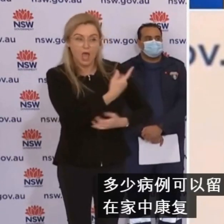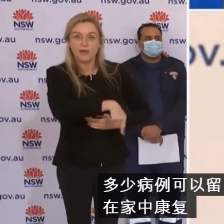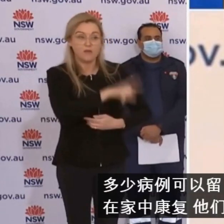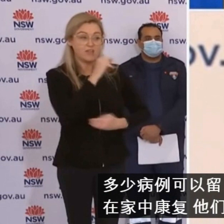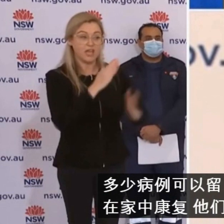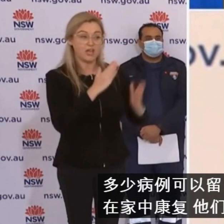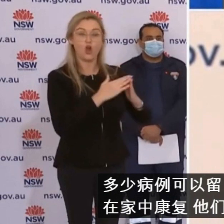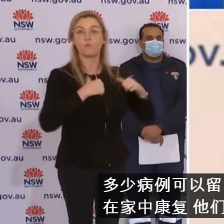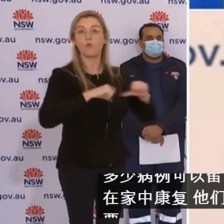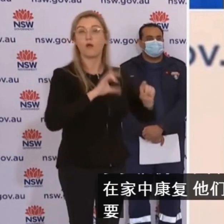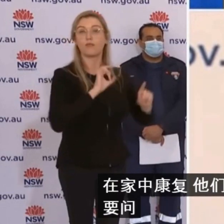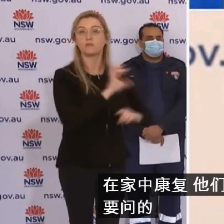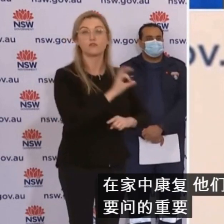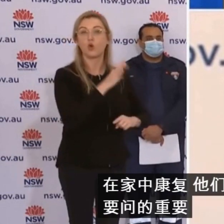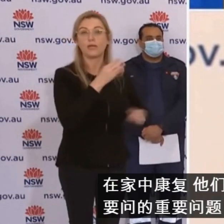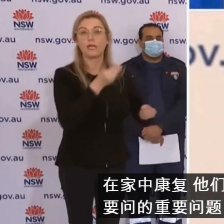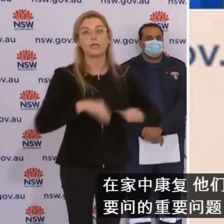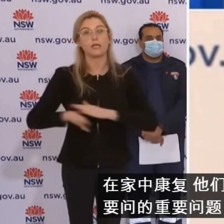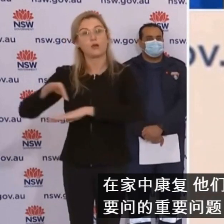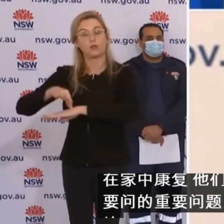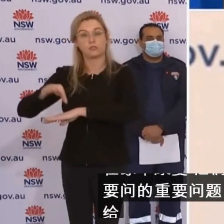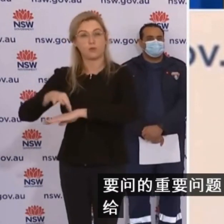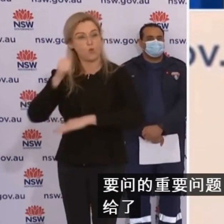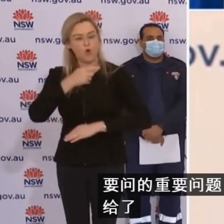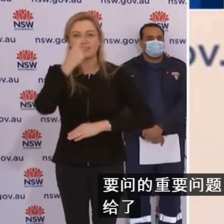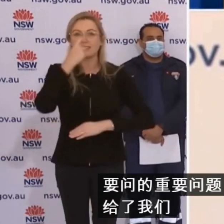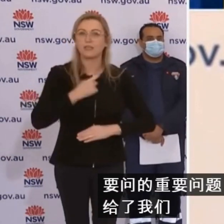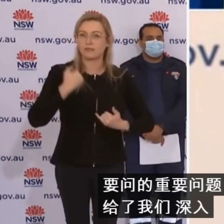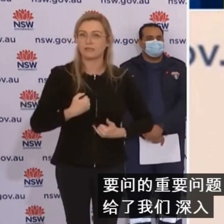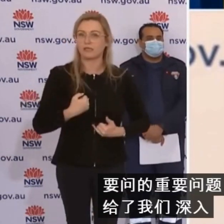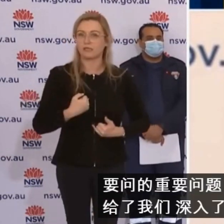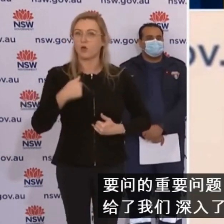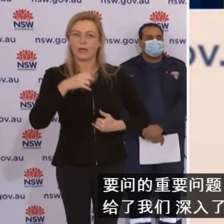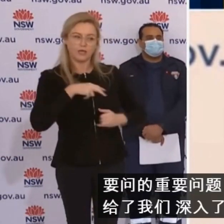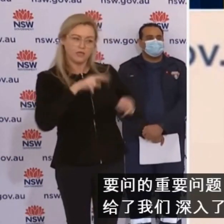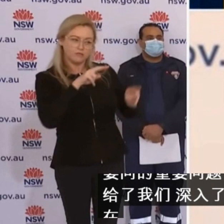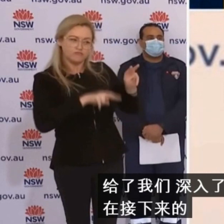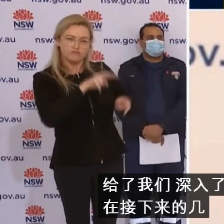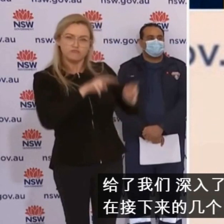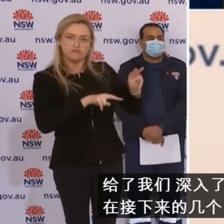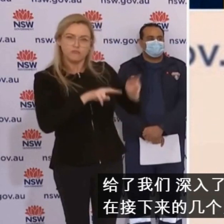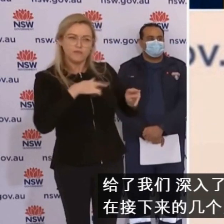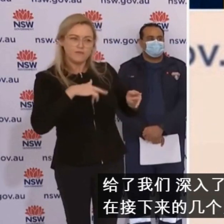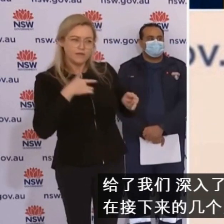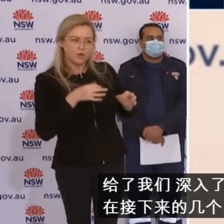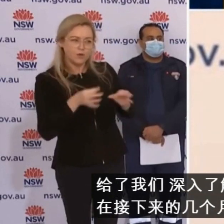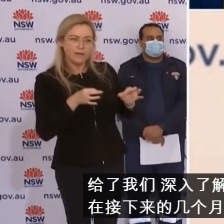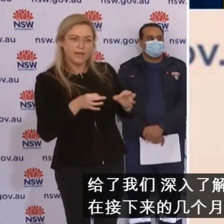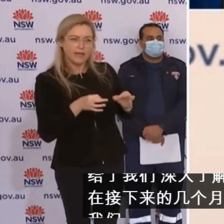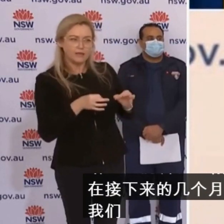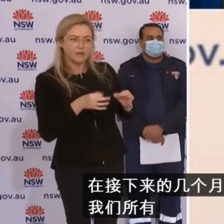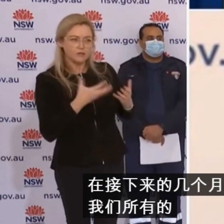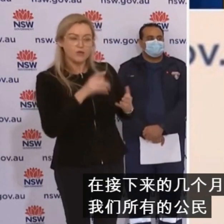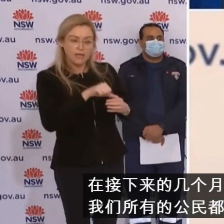recover. And they're the important questions to ask because that gives us good insight into what we need in the next few months. And I just